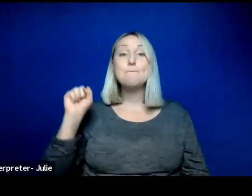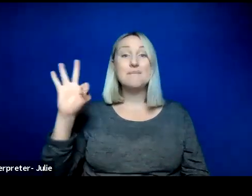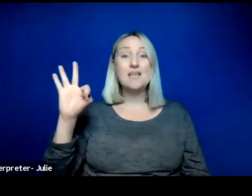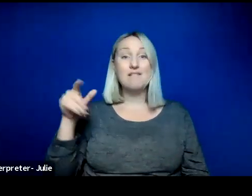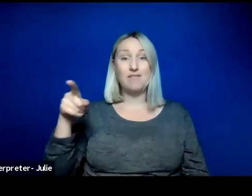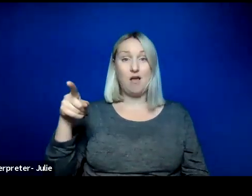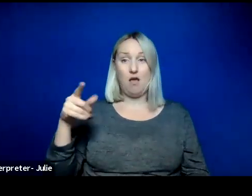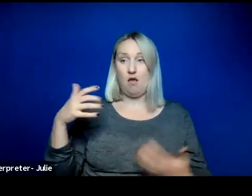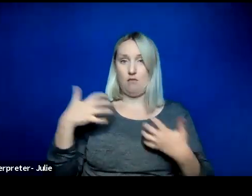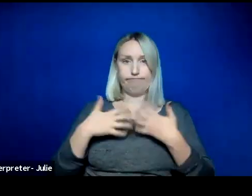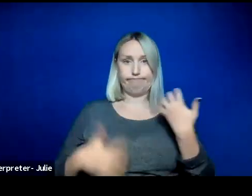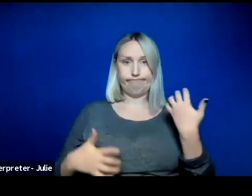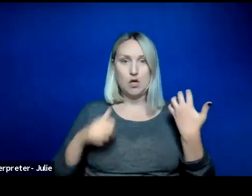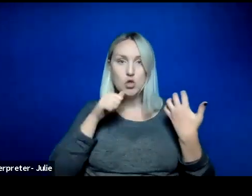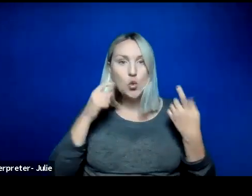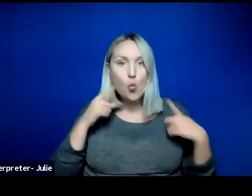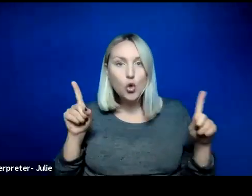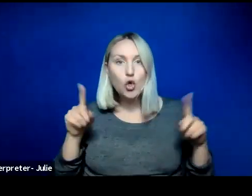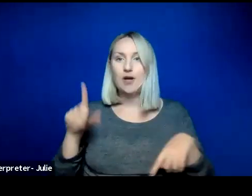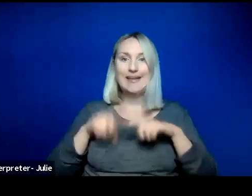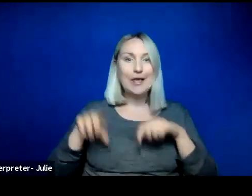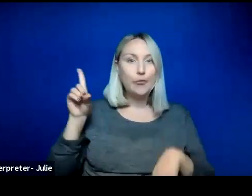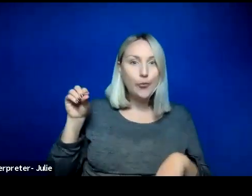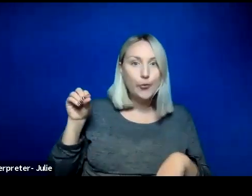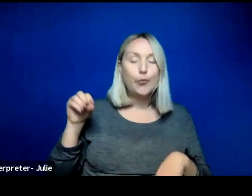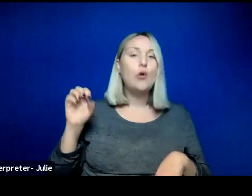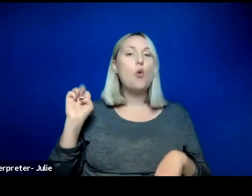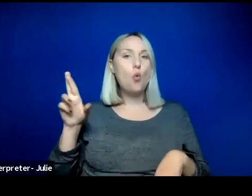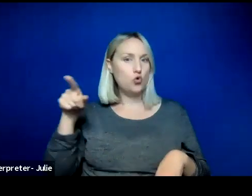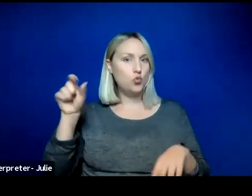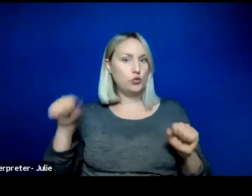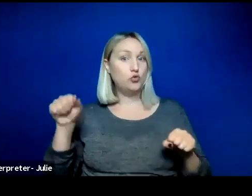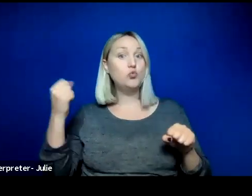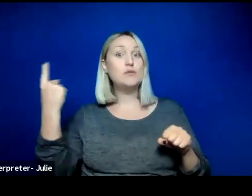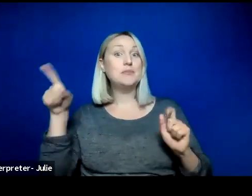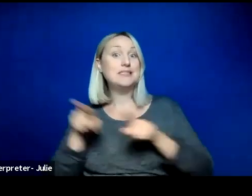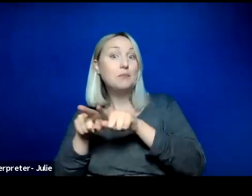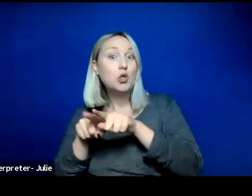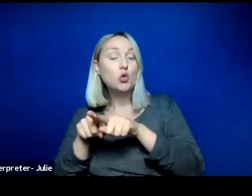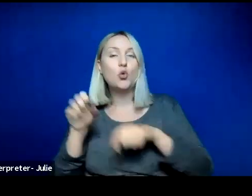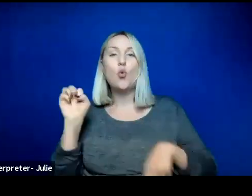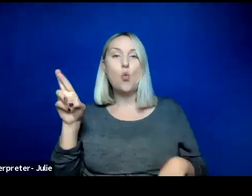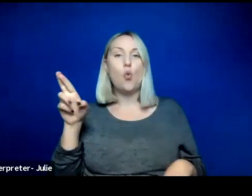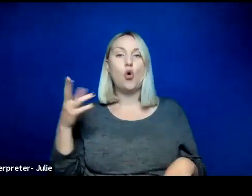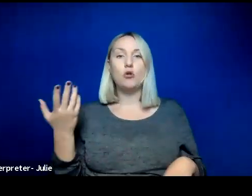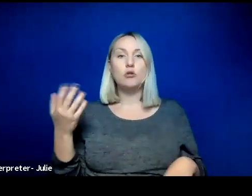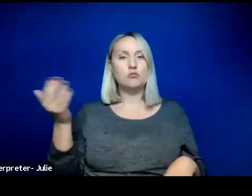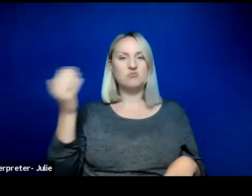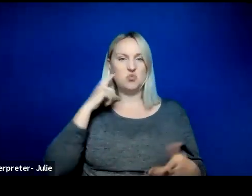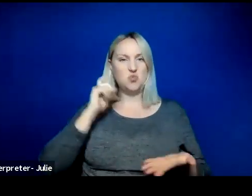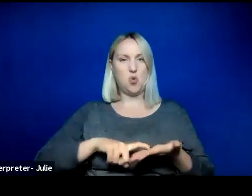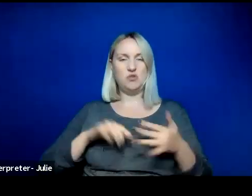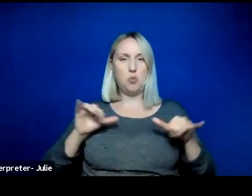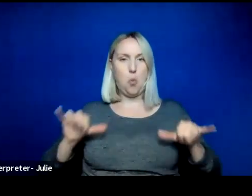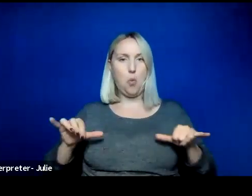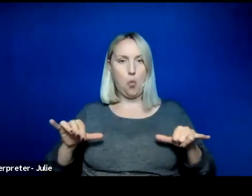work for you, isn't exactly possible, or you can do something similar, or you just notice